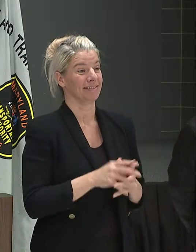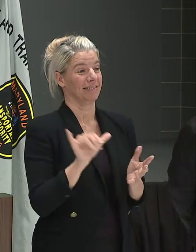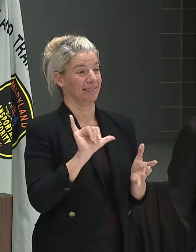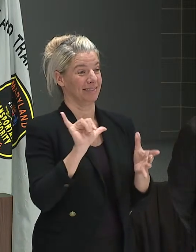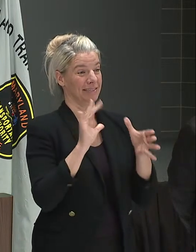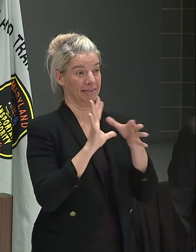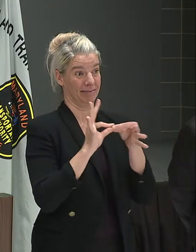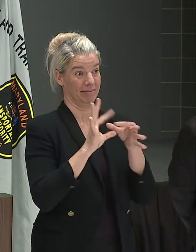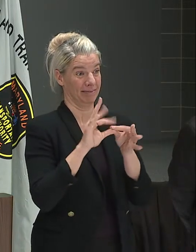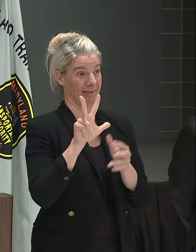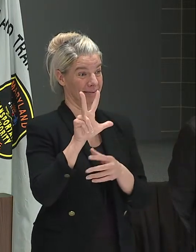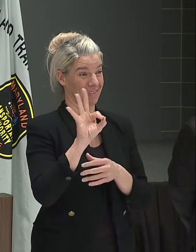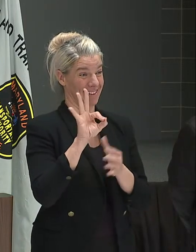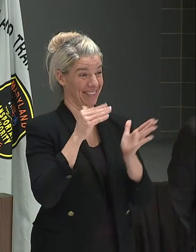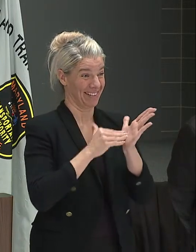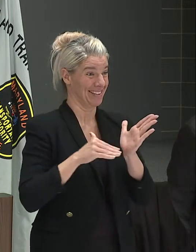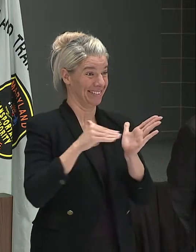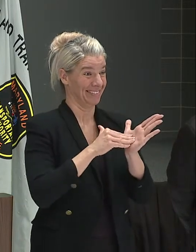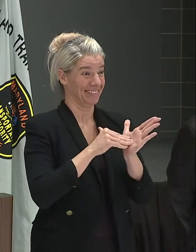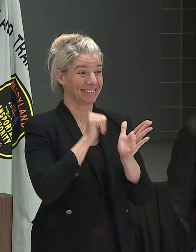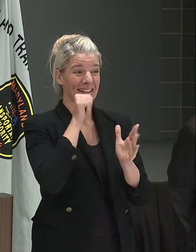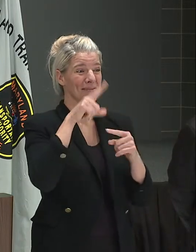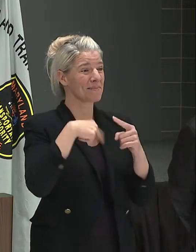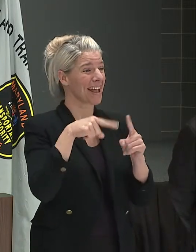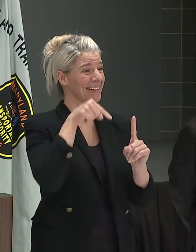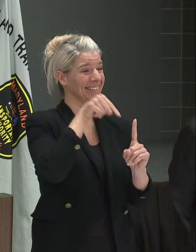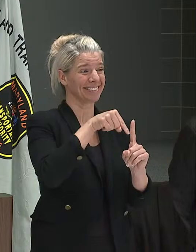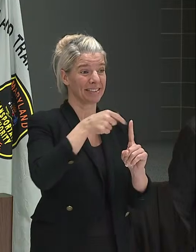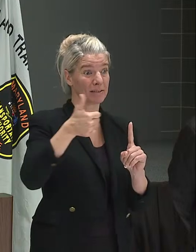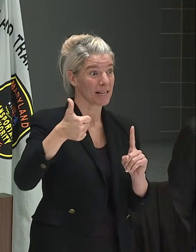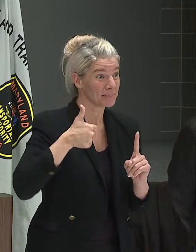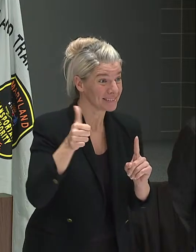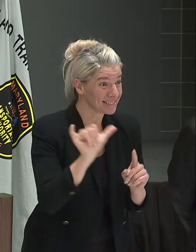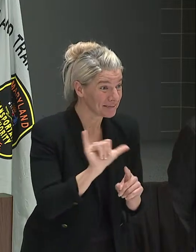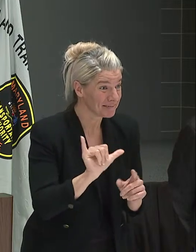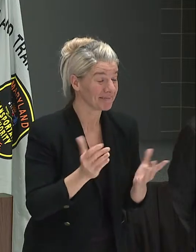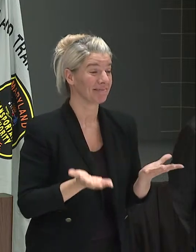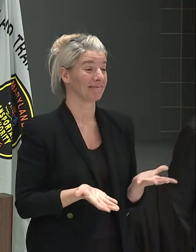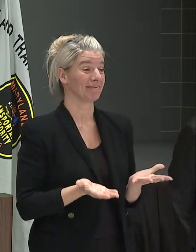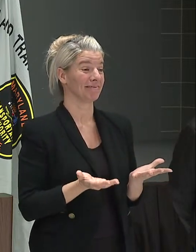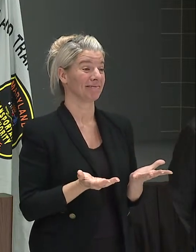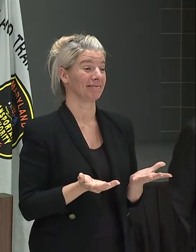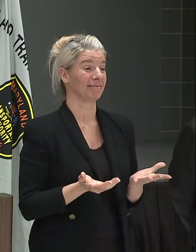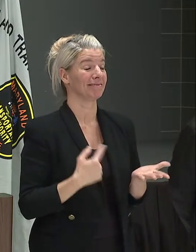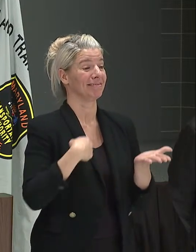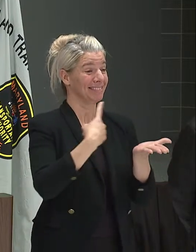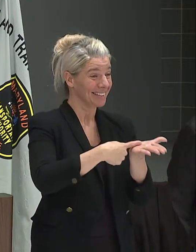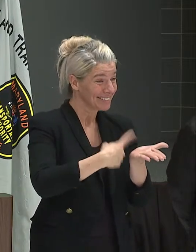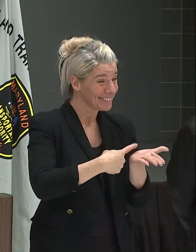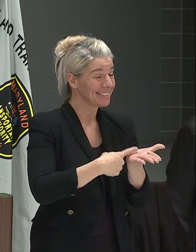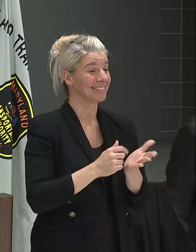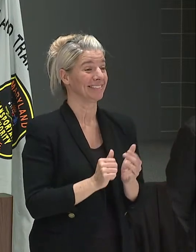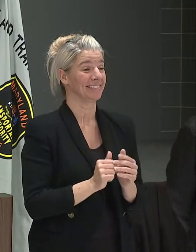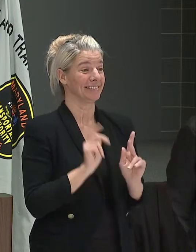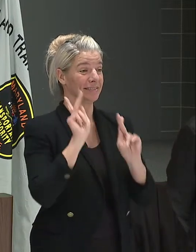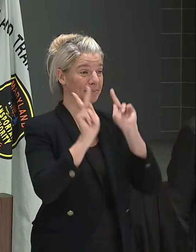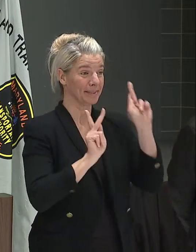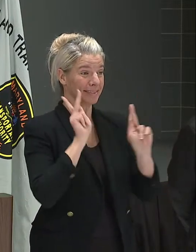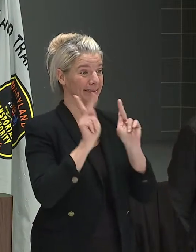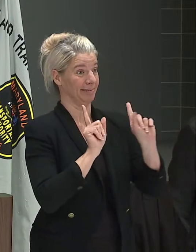number of 39,000, we're not just talking about commuters. We're talking about longshoremen who take the bridge to